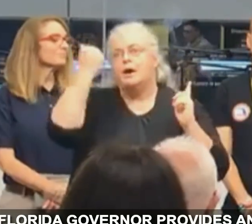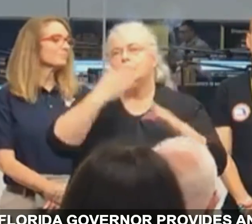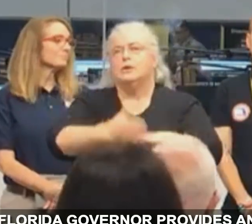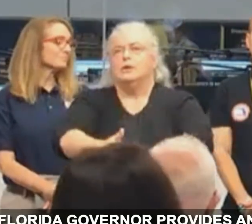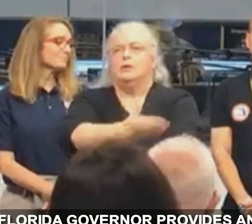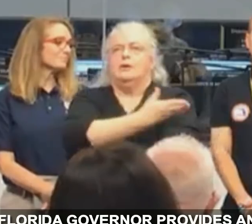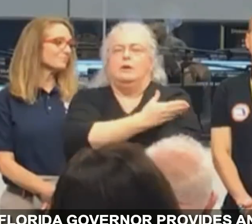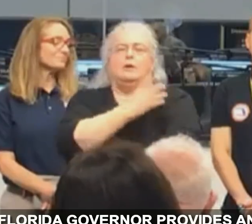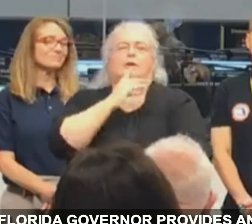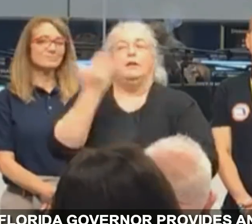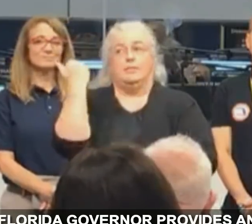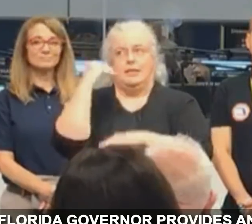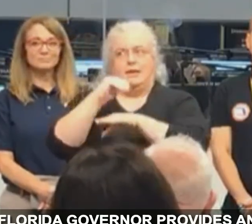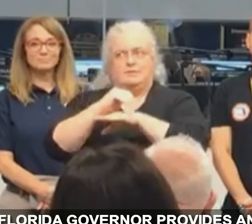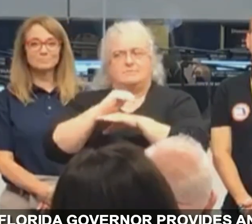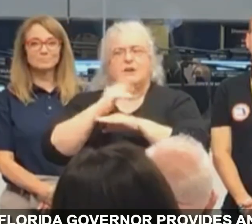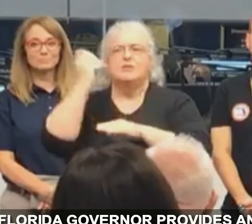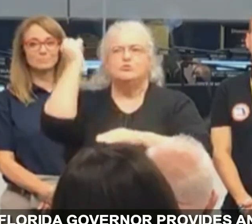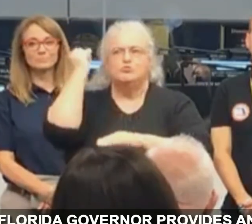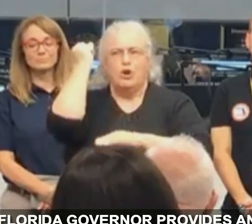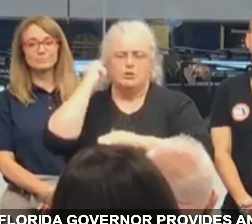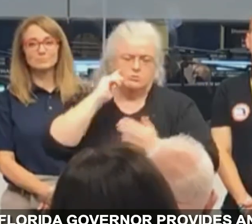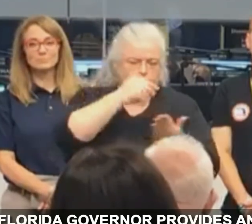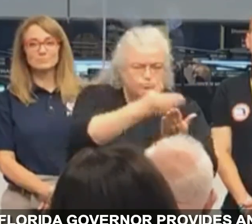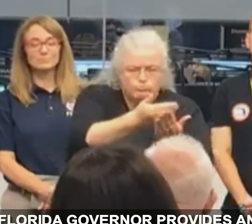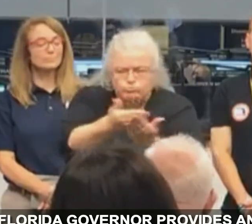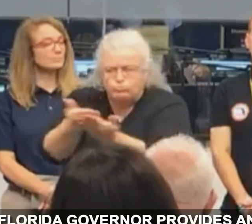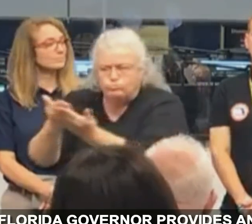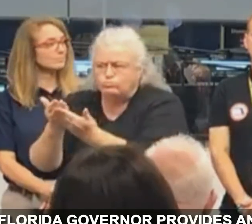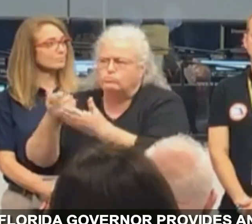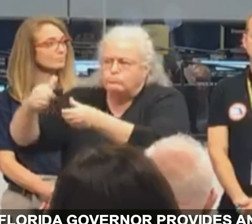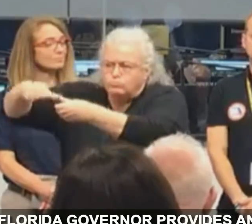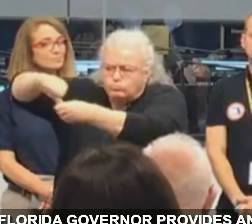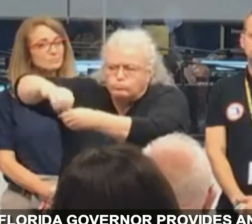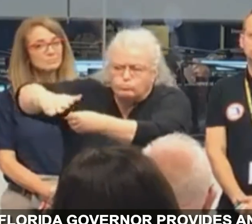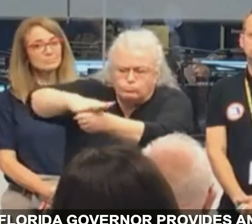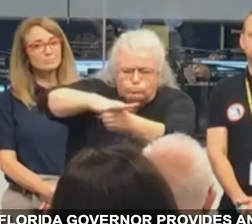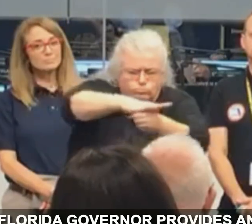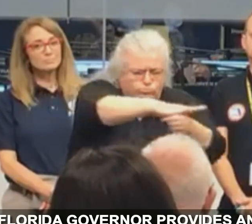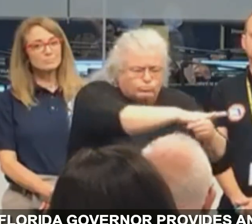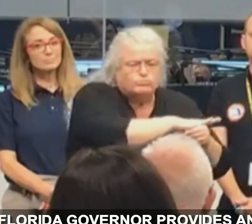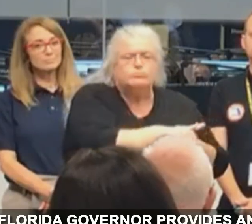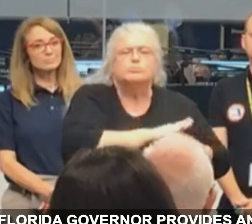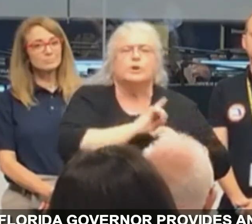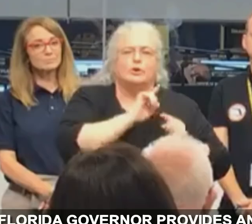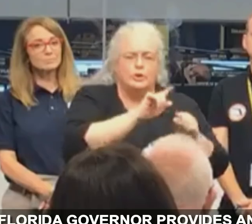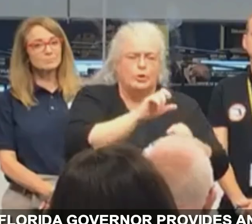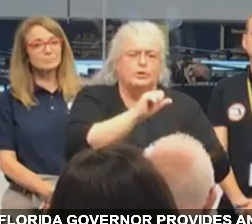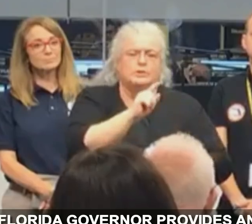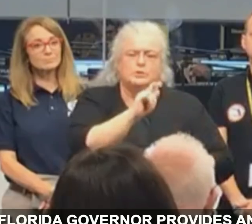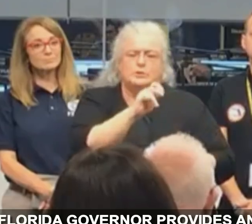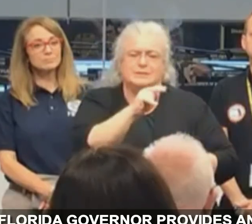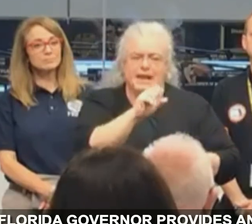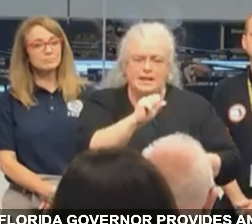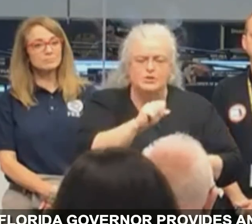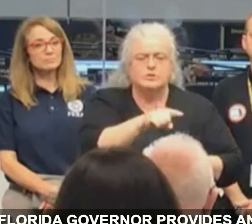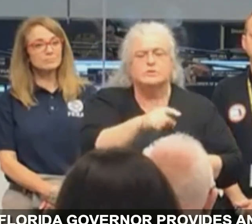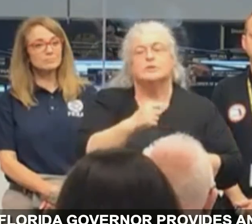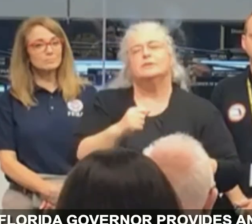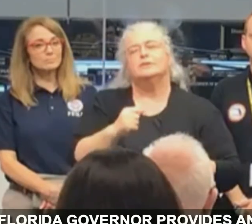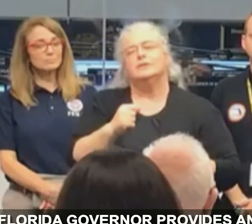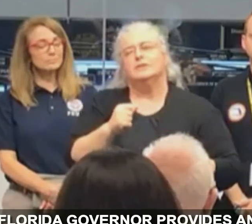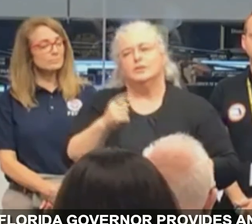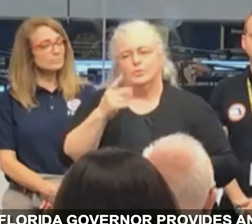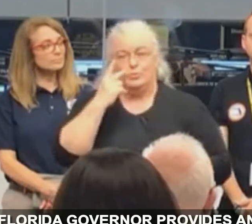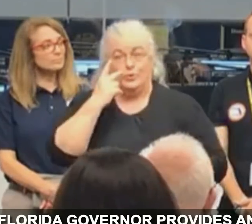all night refueling. You're starting to get, those are now moving to the gas stations. Obviously, as the track